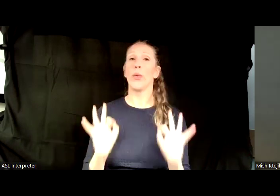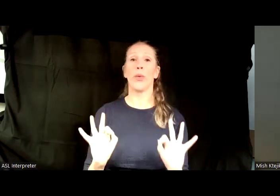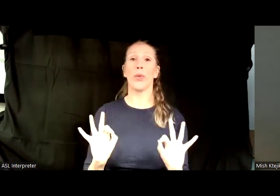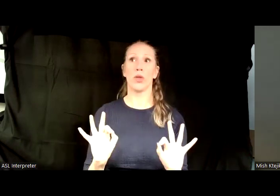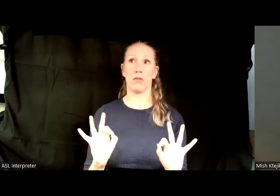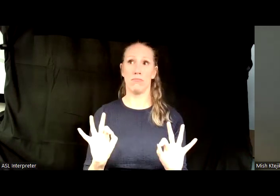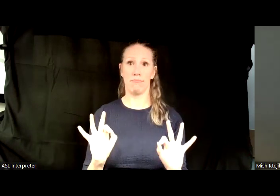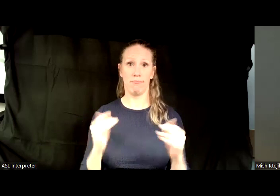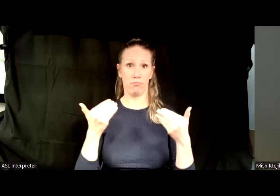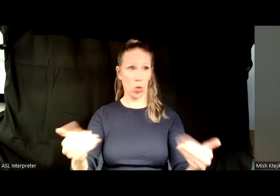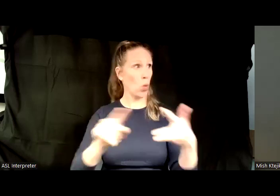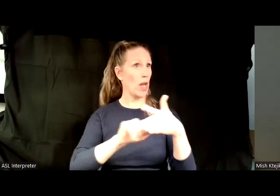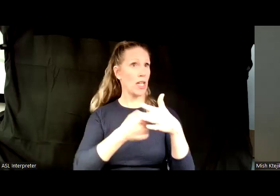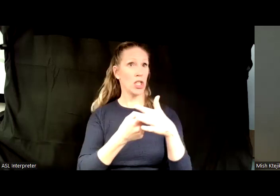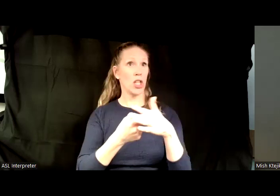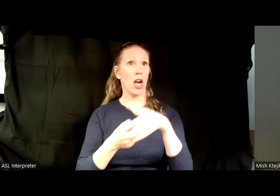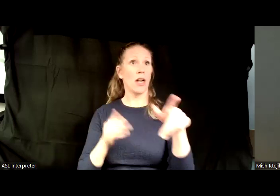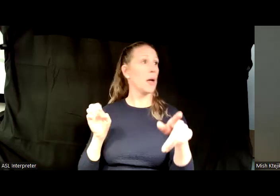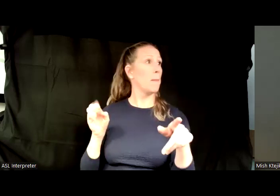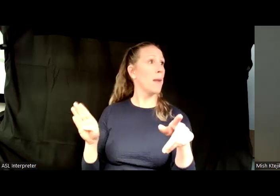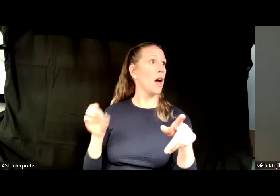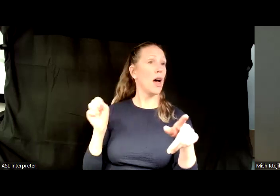Are we good to start? Yes.